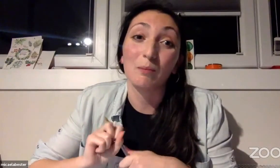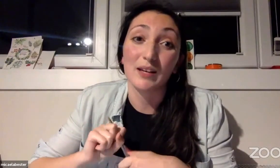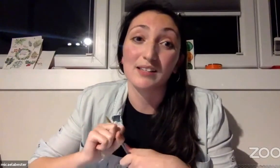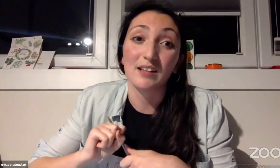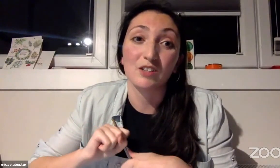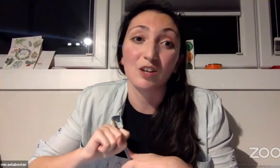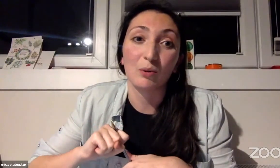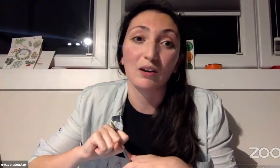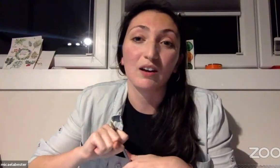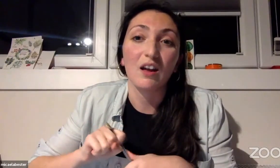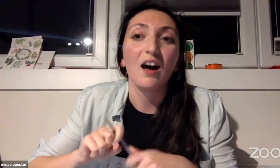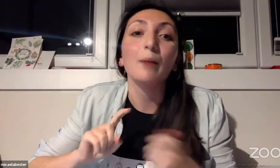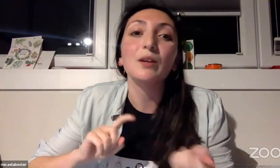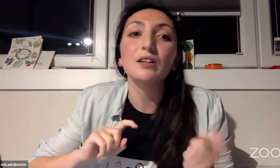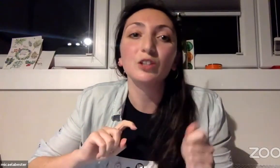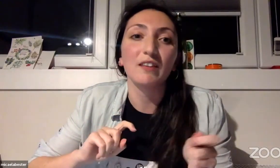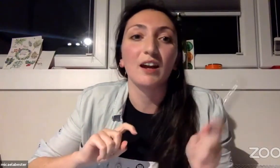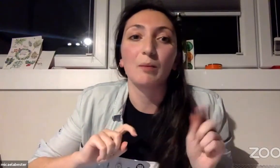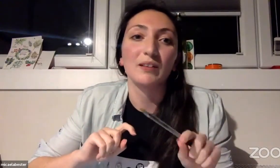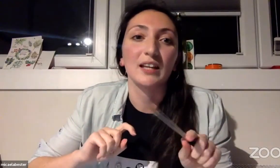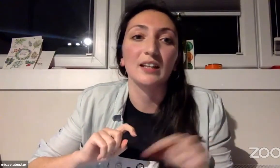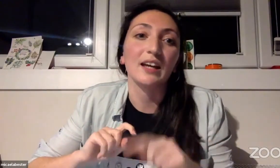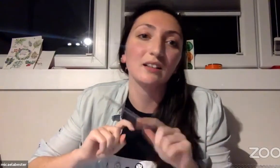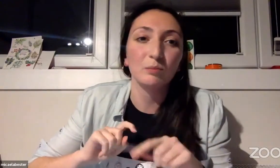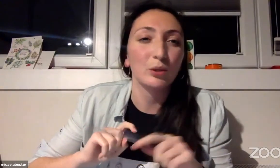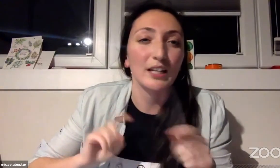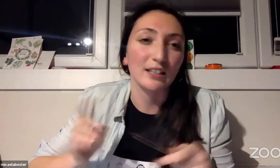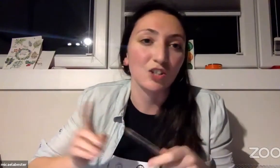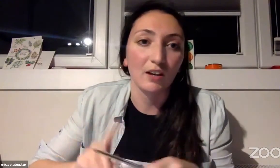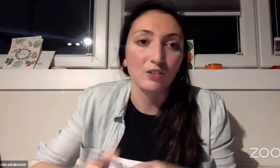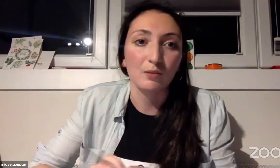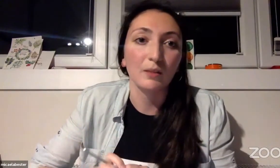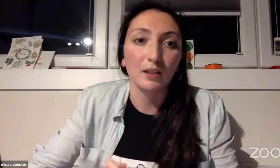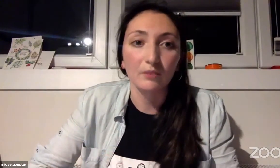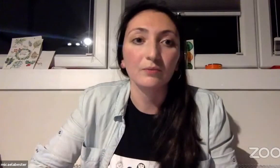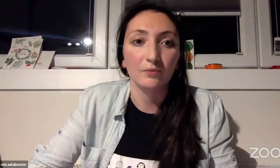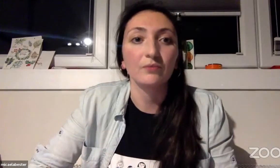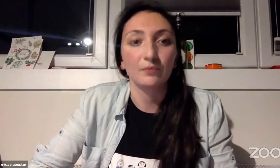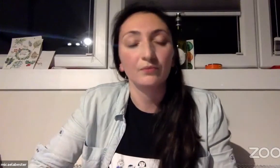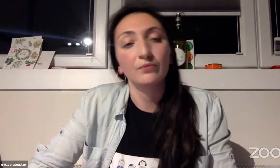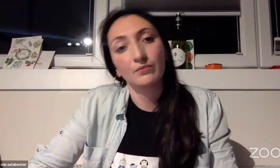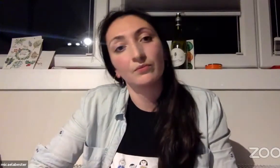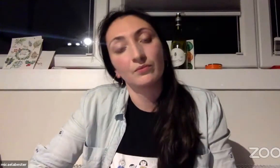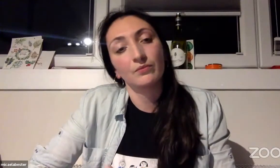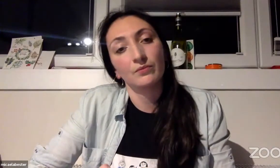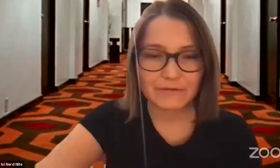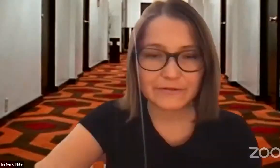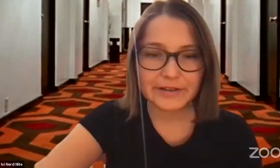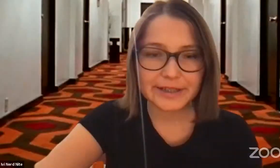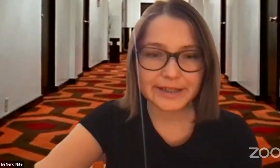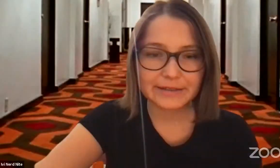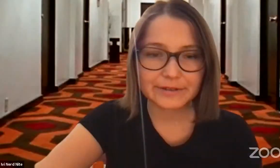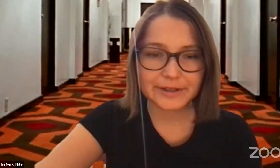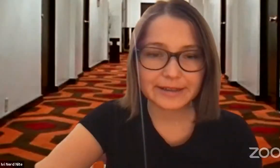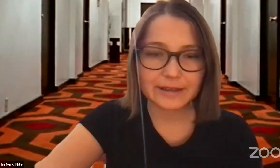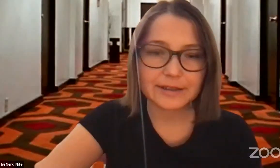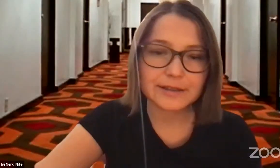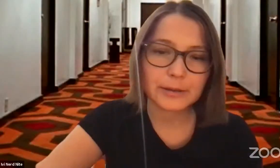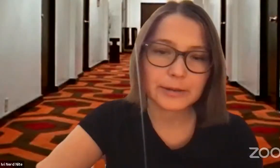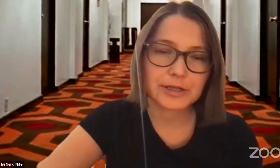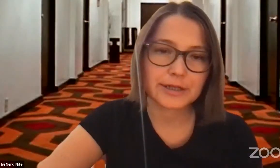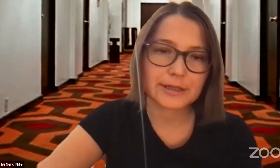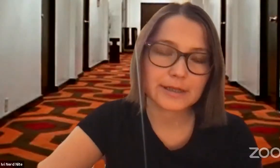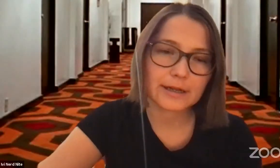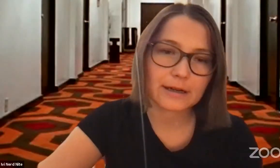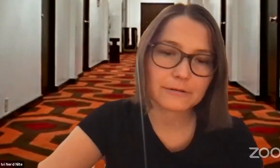provide a BSL interpreter. I'm going to look that up and then put it in the chat or something. A very, very